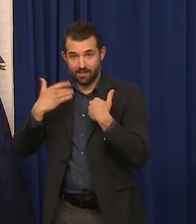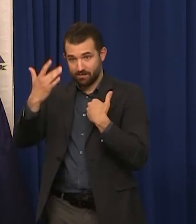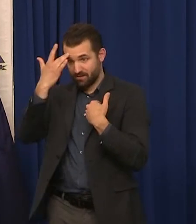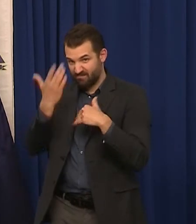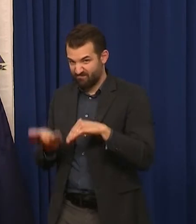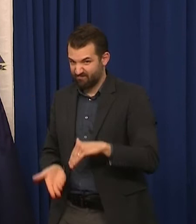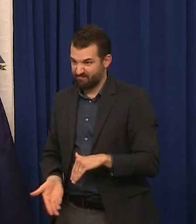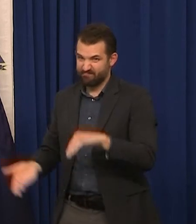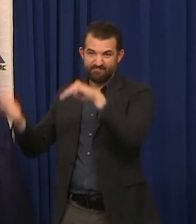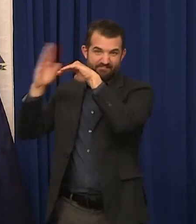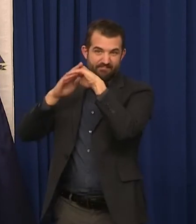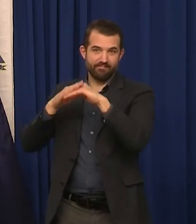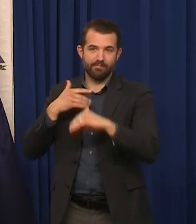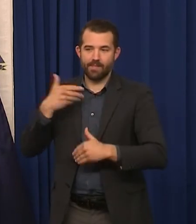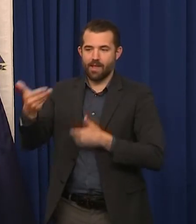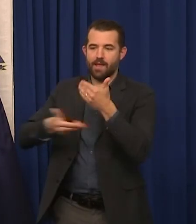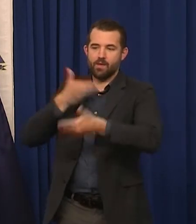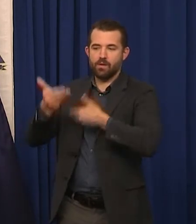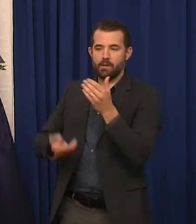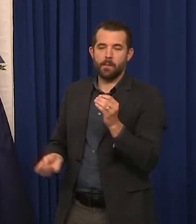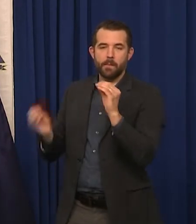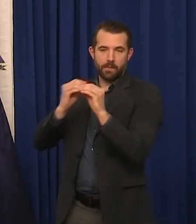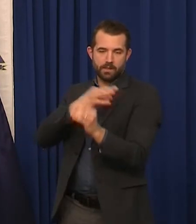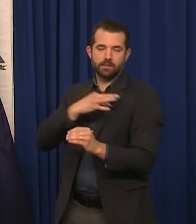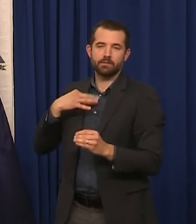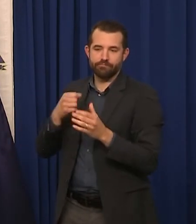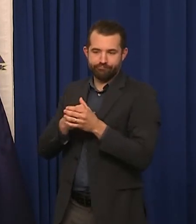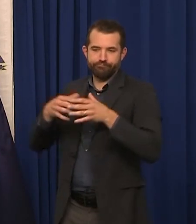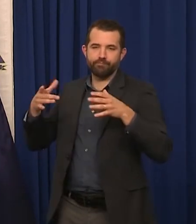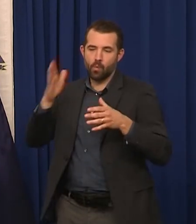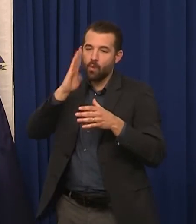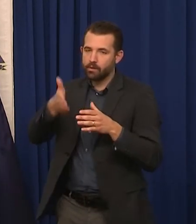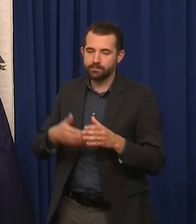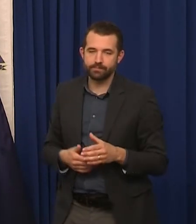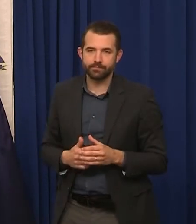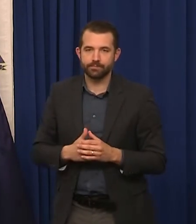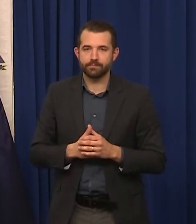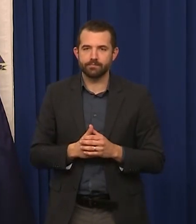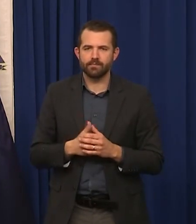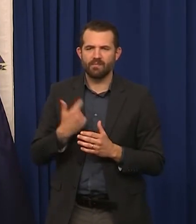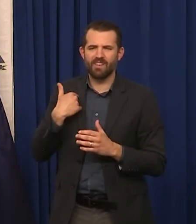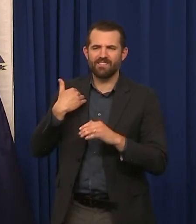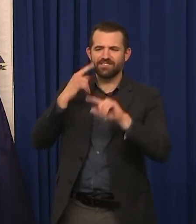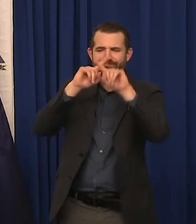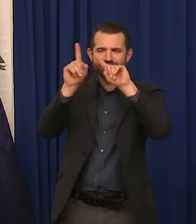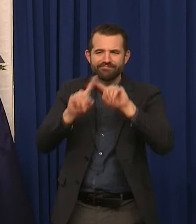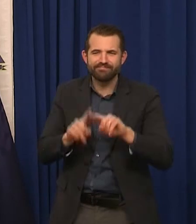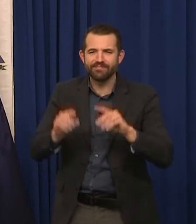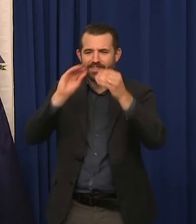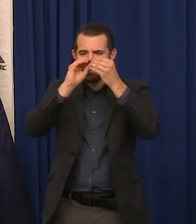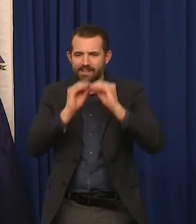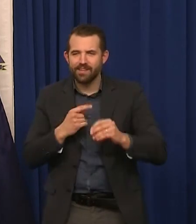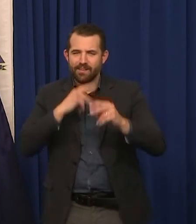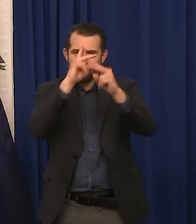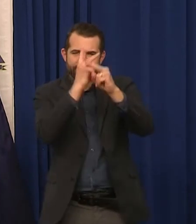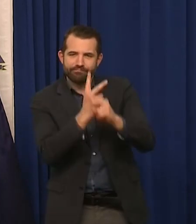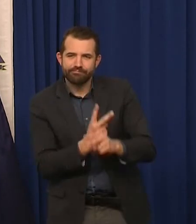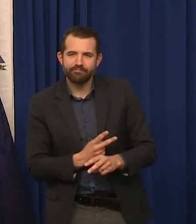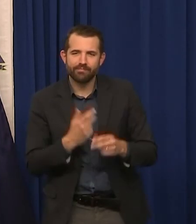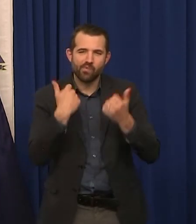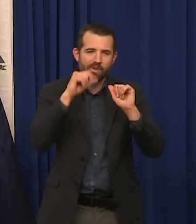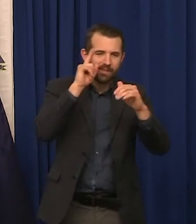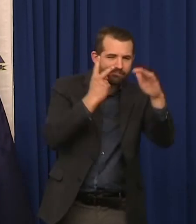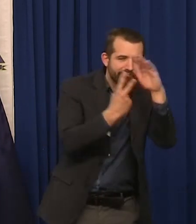hire additional individuals. There are different metrics out there around how to think about the approximate number of